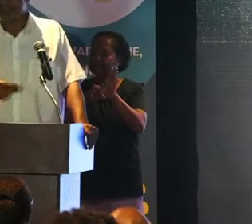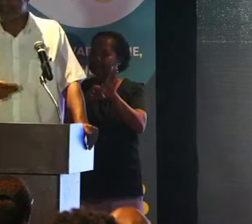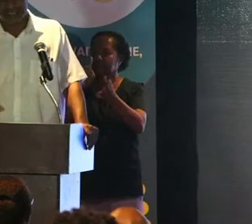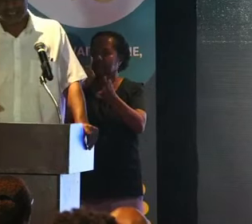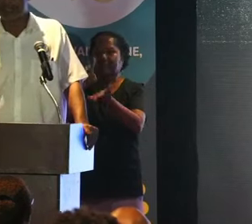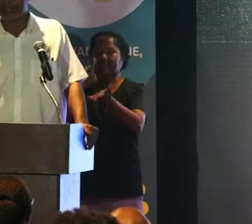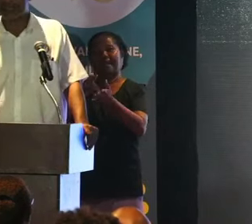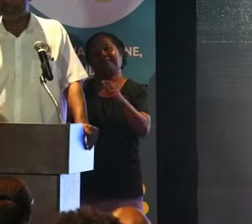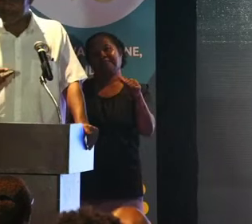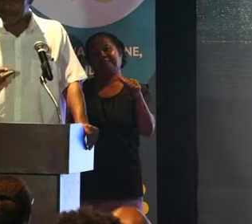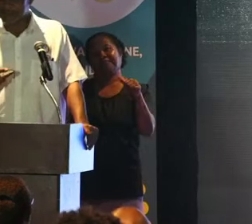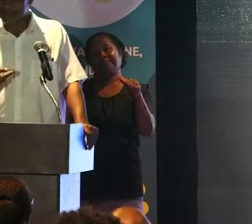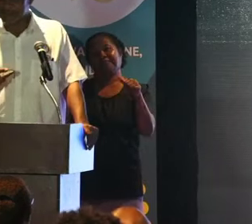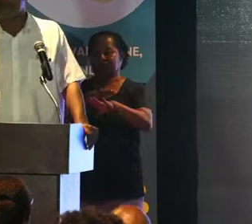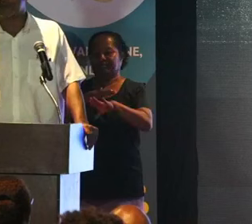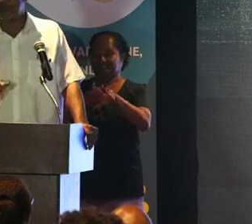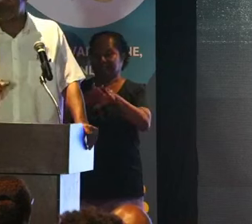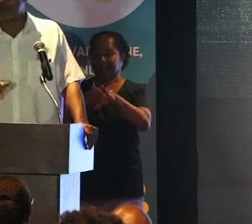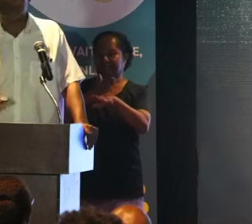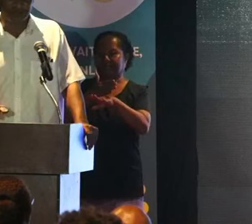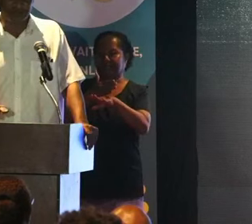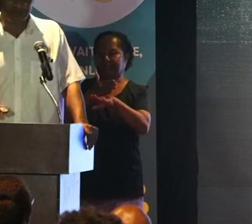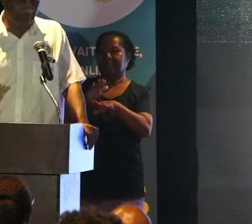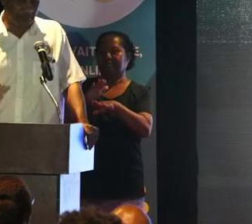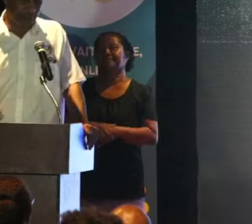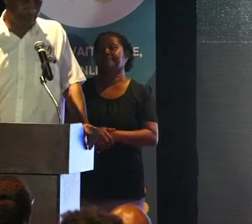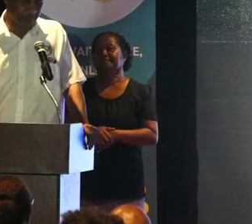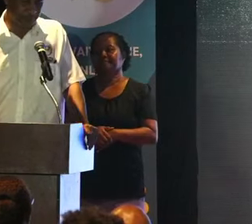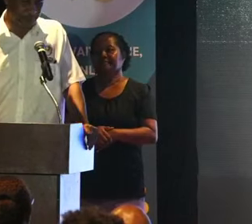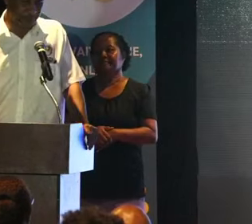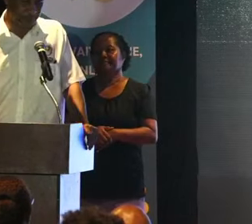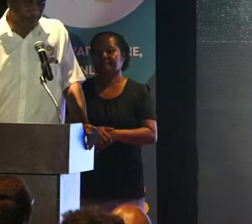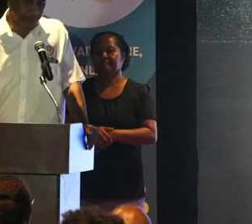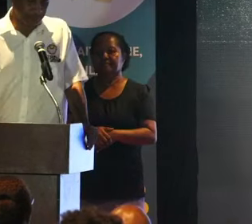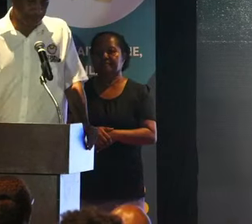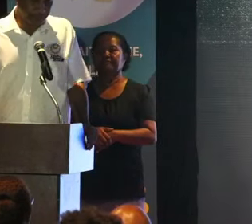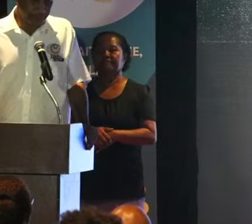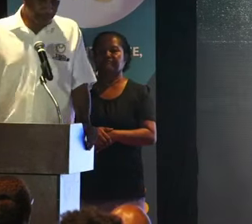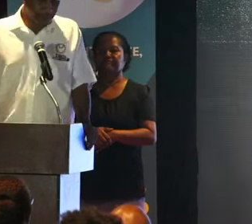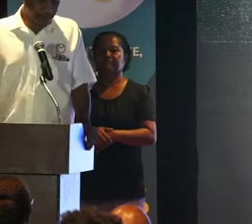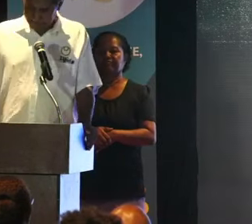Companies, they don't expire. You just have to lodge your annual returns every year.